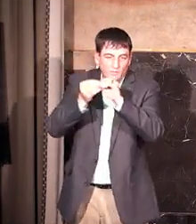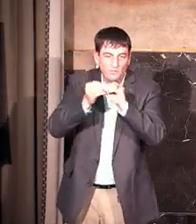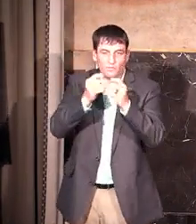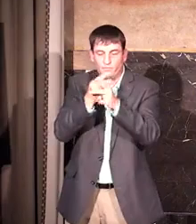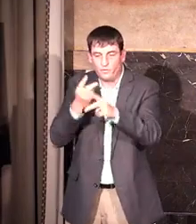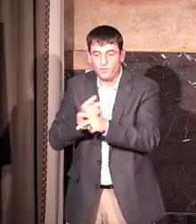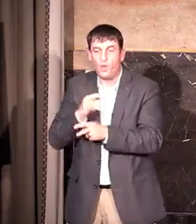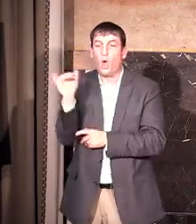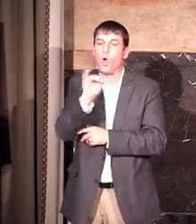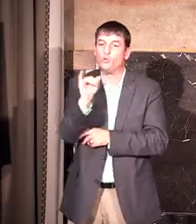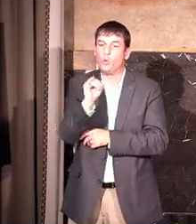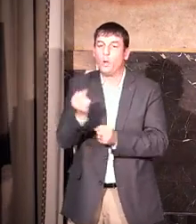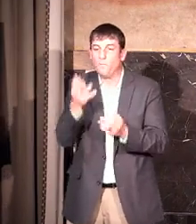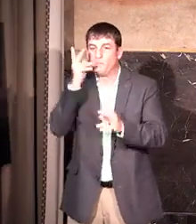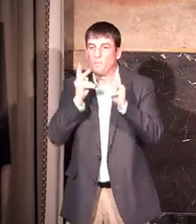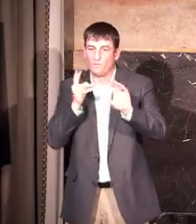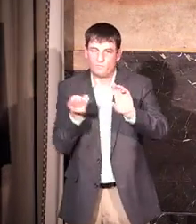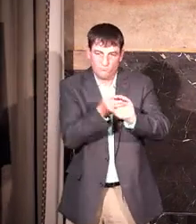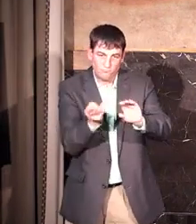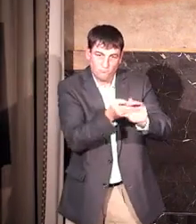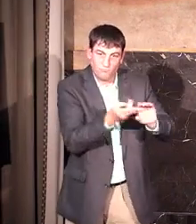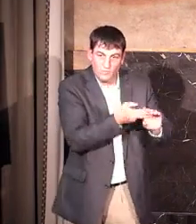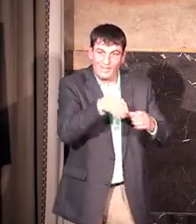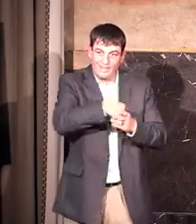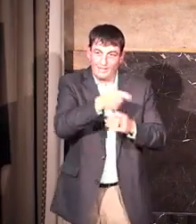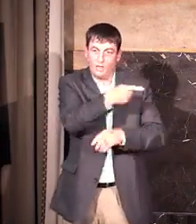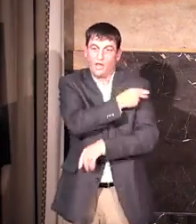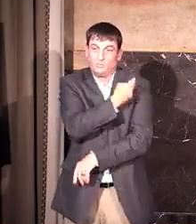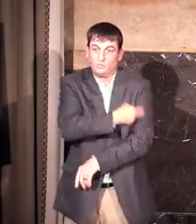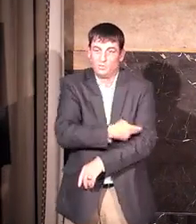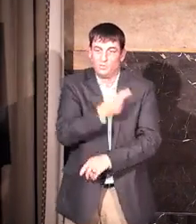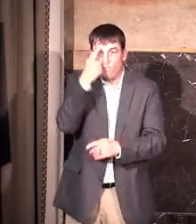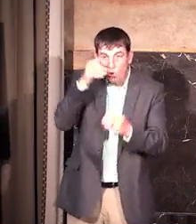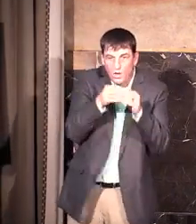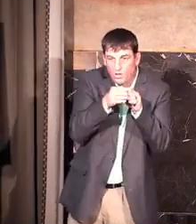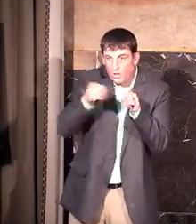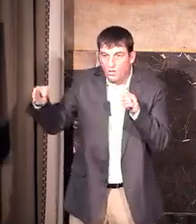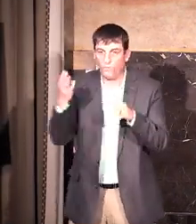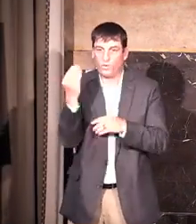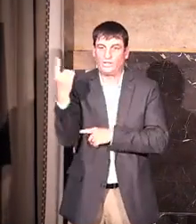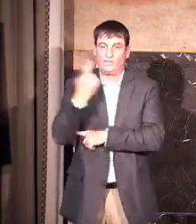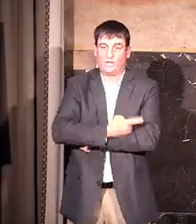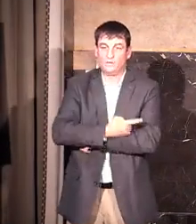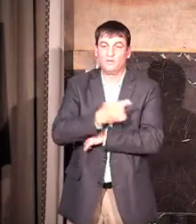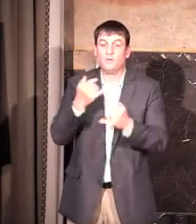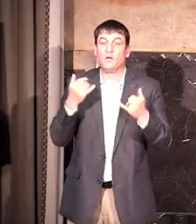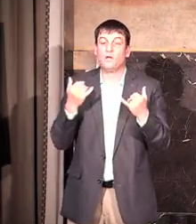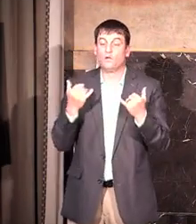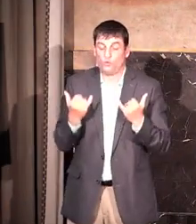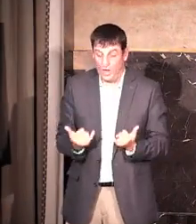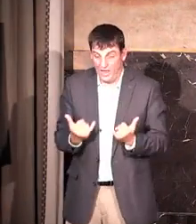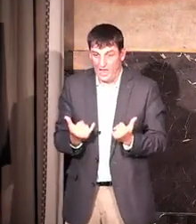over those 14 days. But where I can tell you we feel much better today